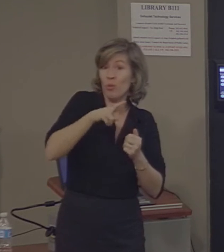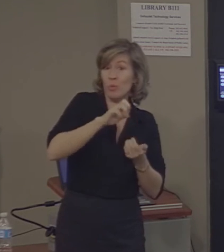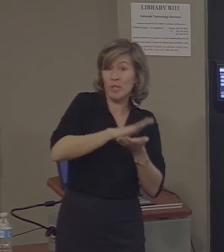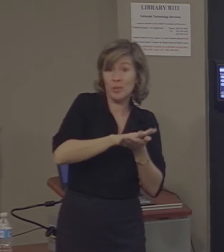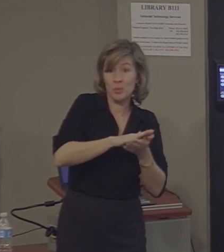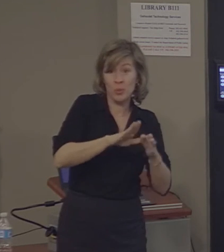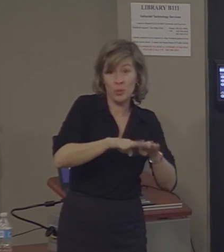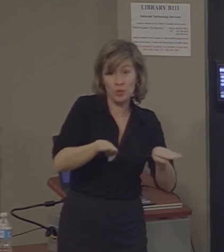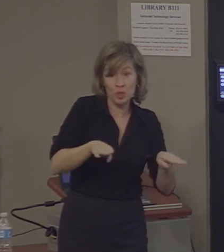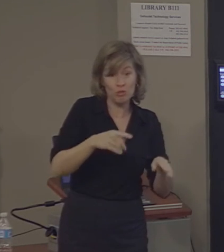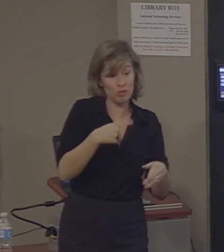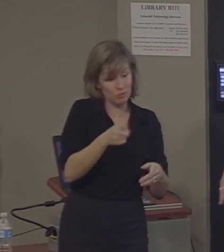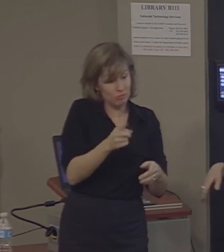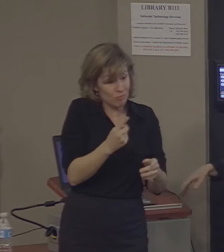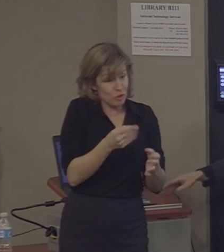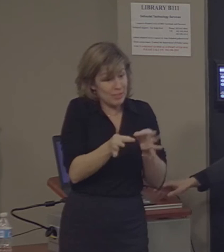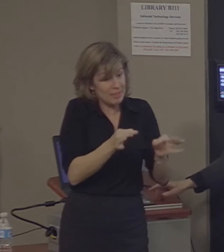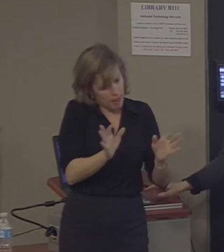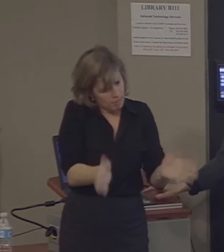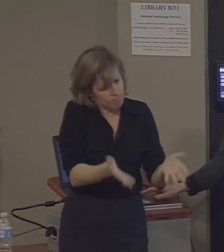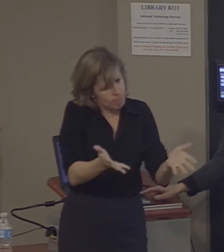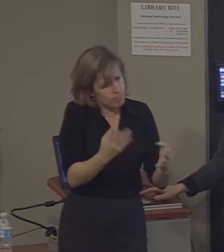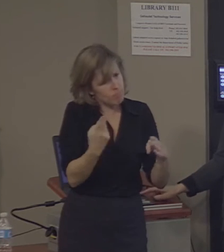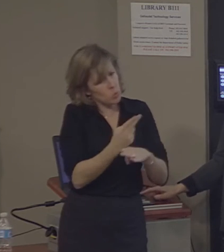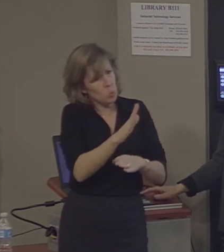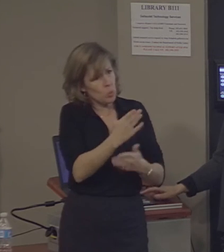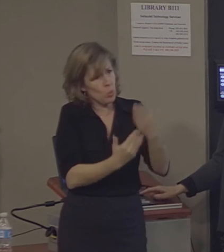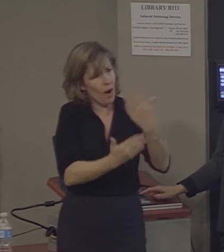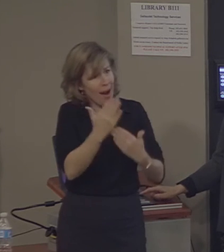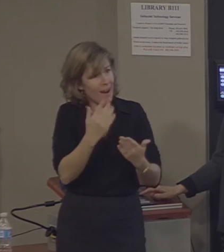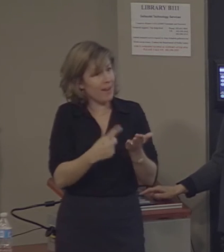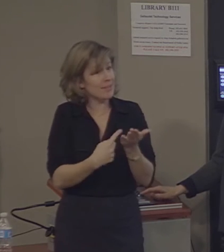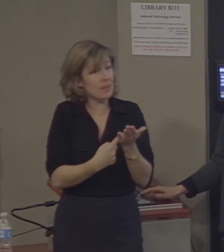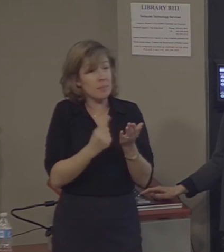hands. It's little things sometimes.